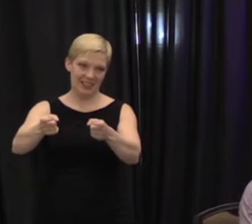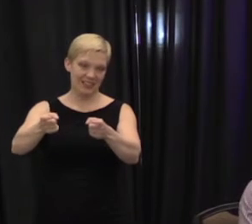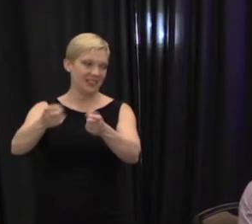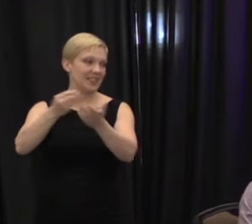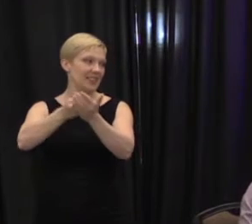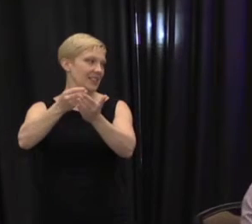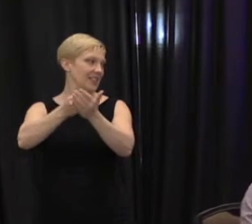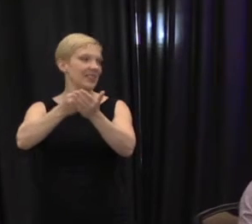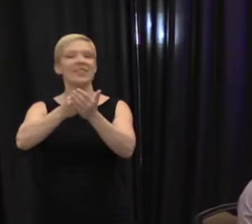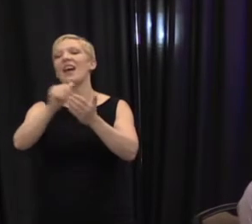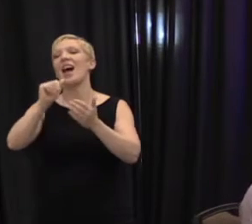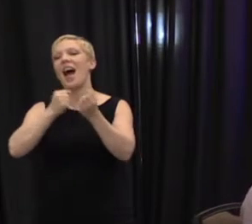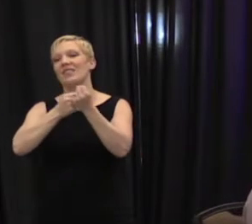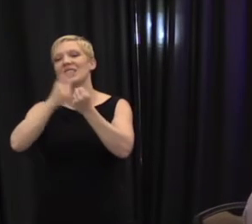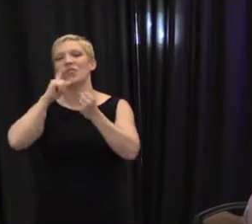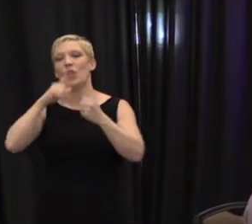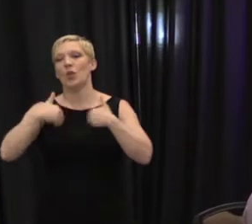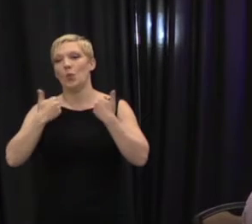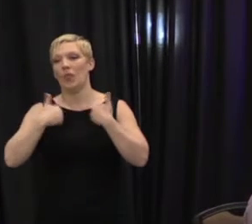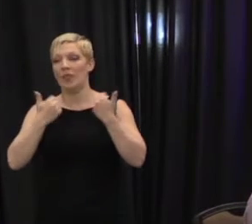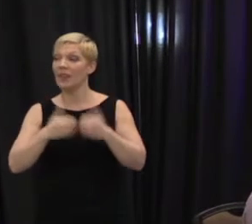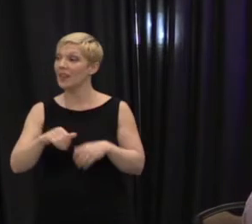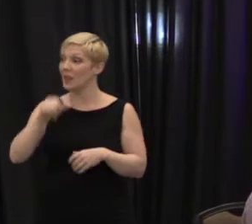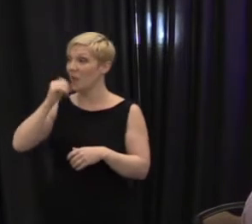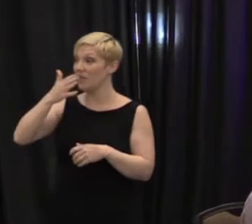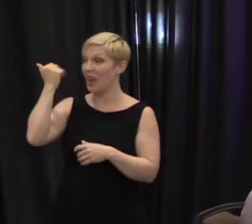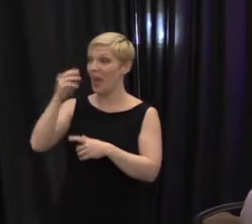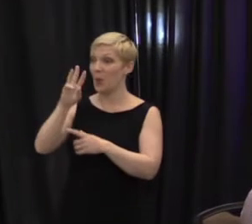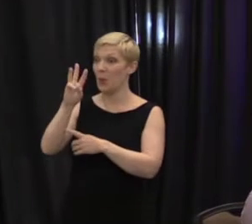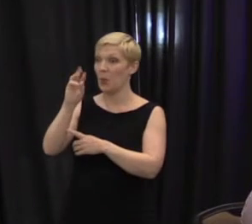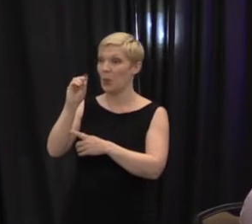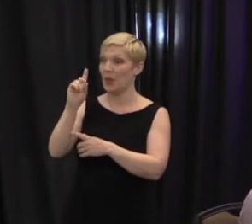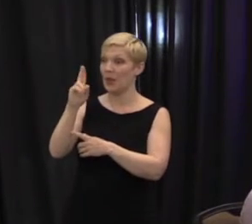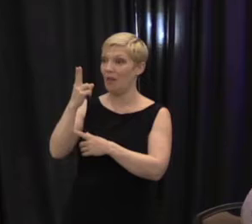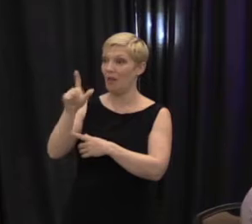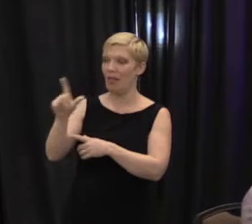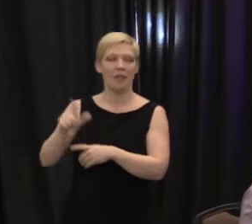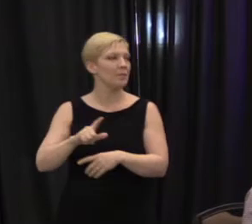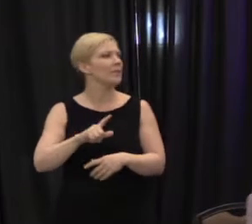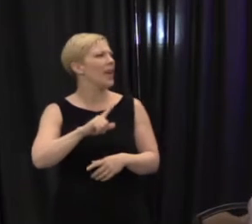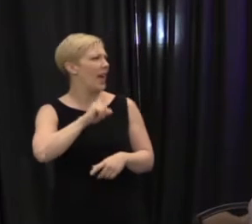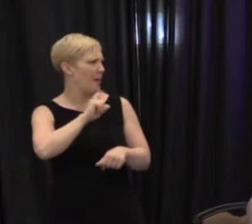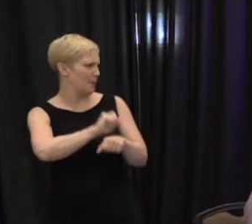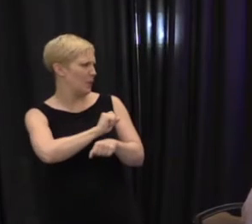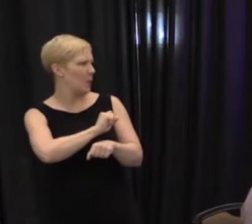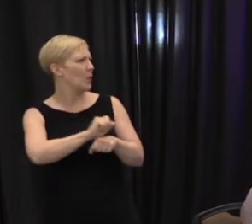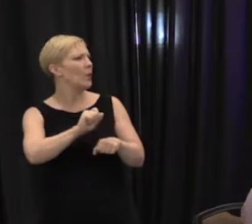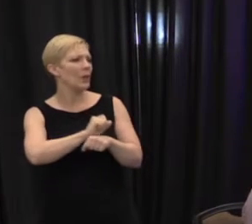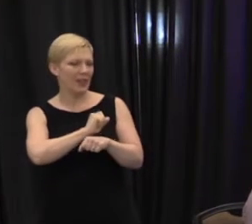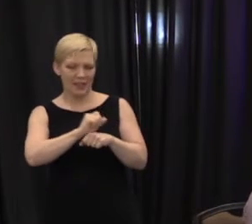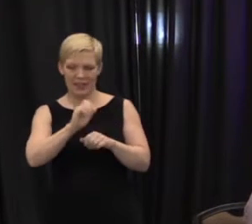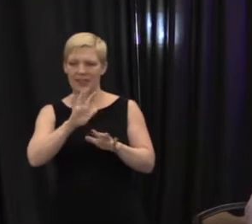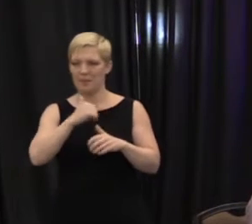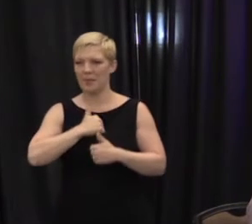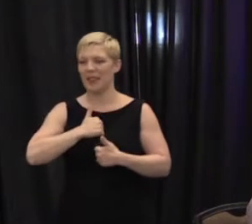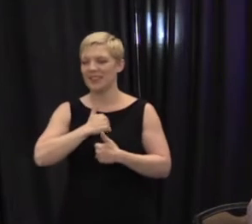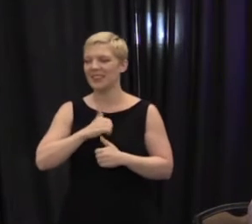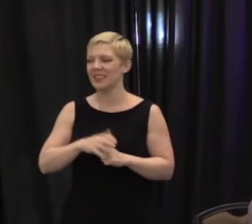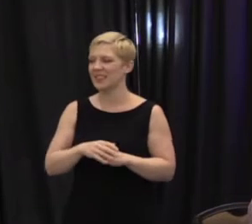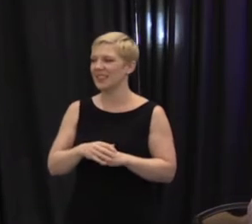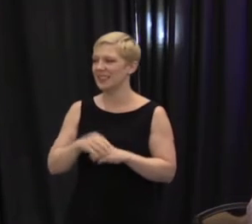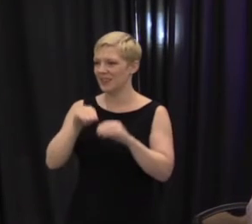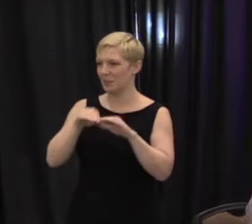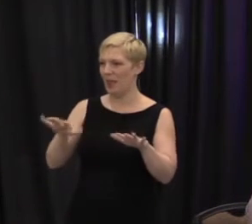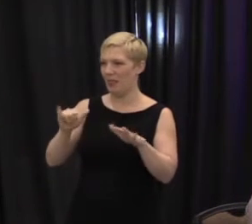forget Woodhull, too. Well, and absolutely. My apologies. Spread the wealth. Right. Yes. Our